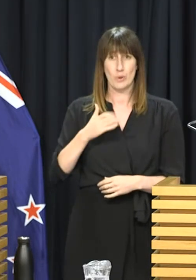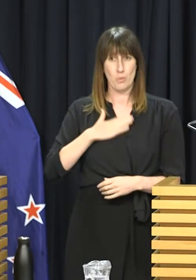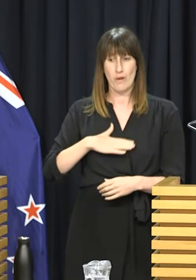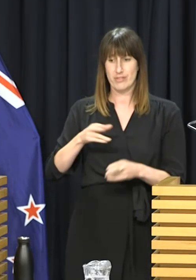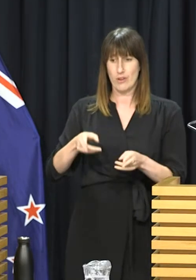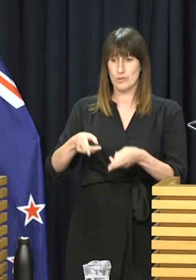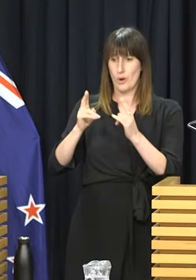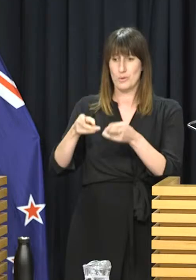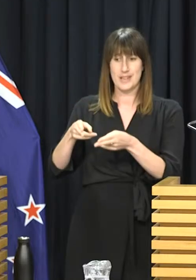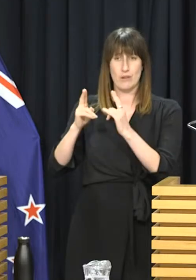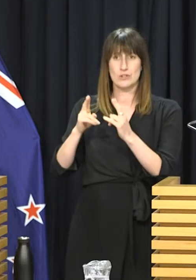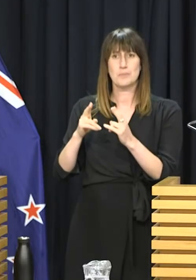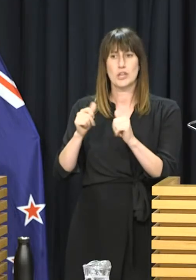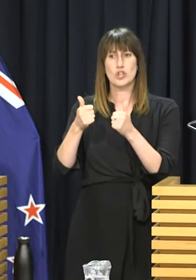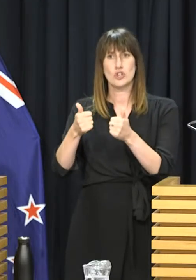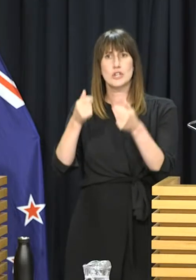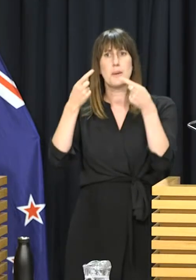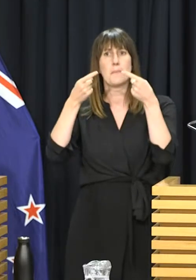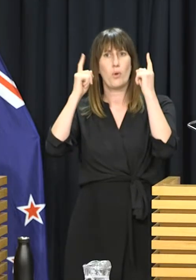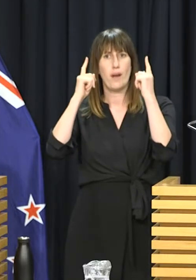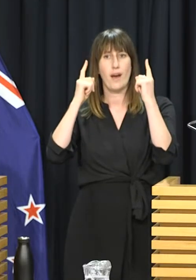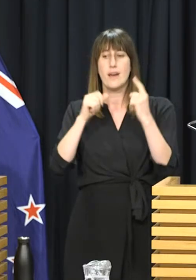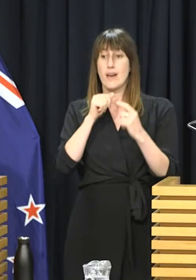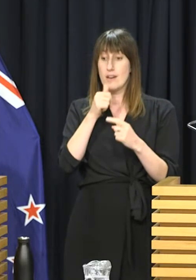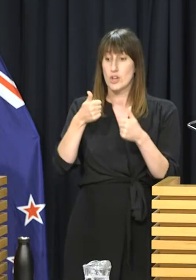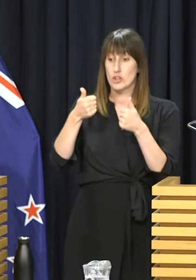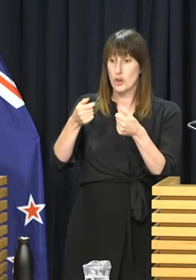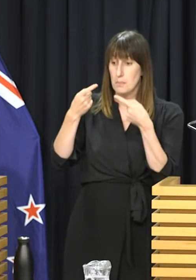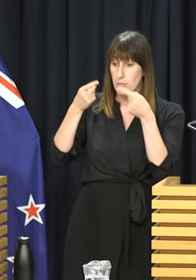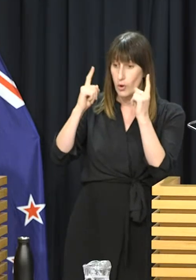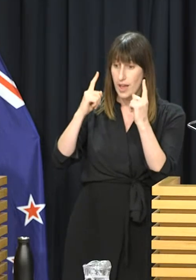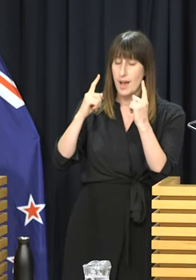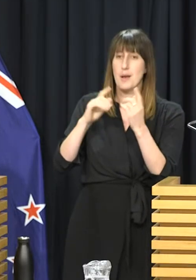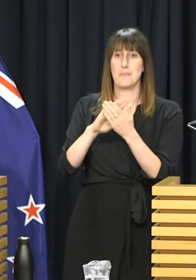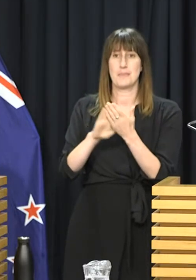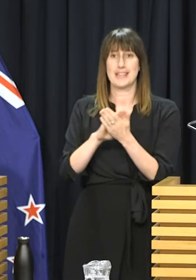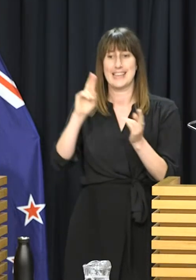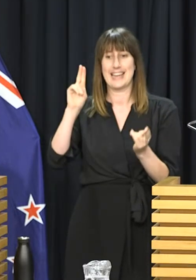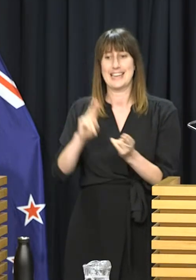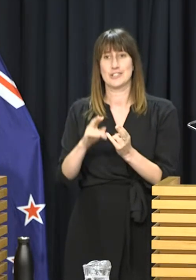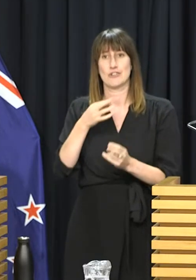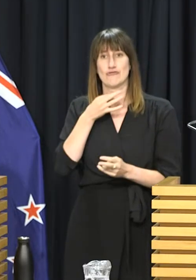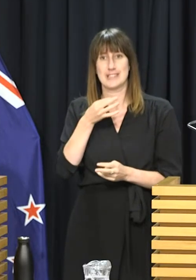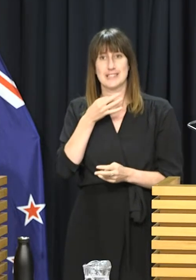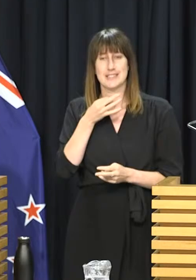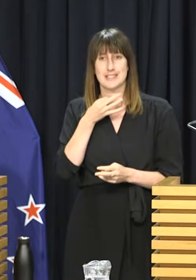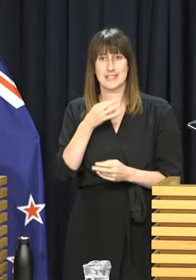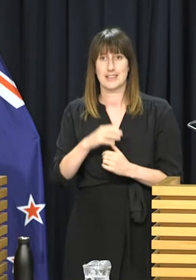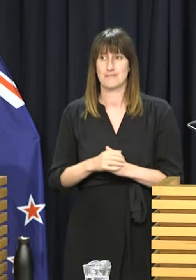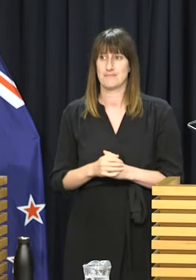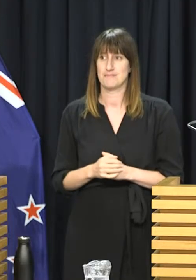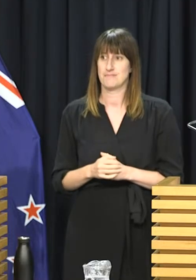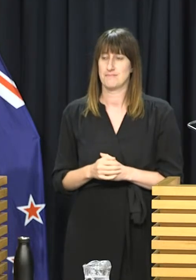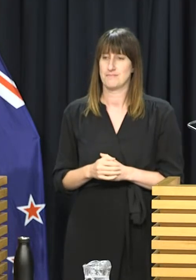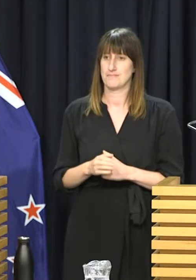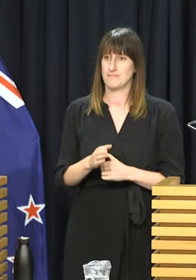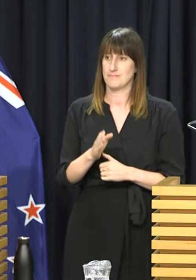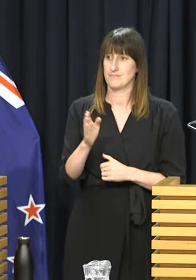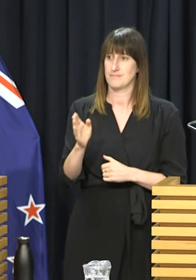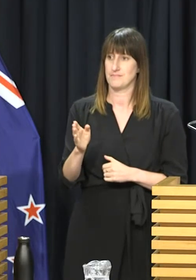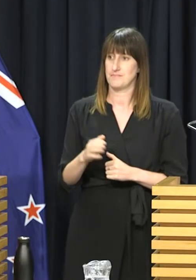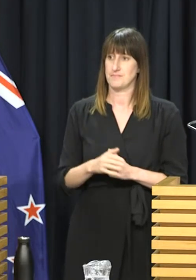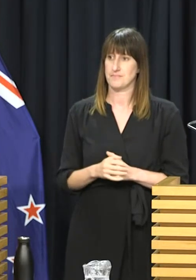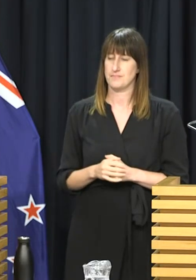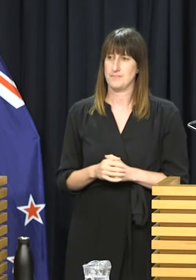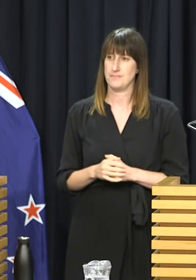employers because we know that good employment practice, again, helps us to reduce the level of risk that there might be associated with them. Could you just